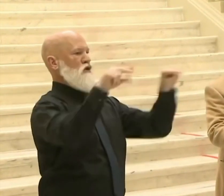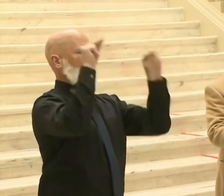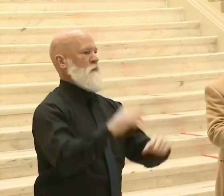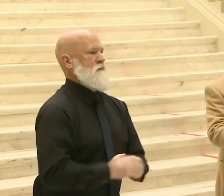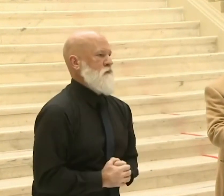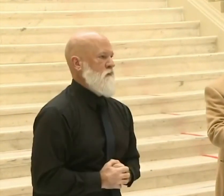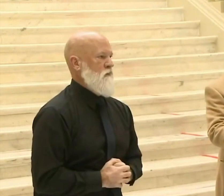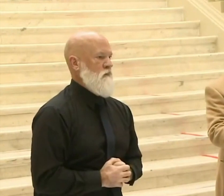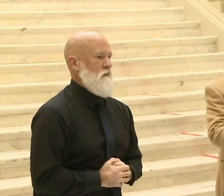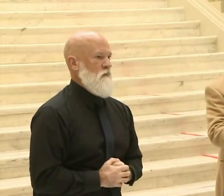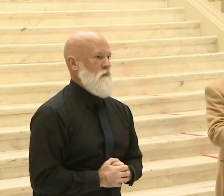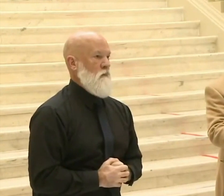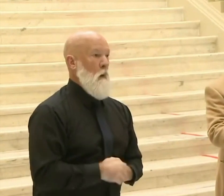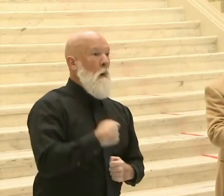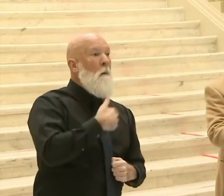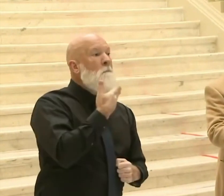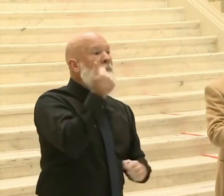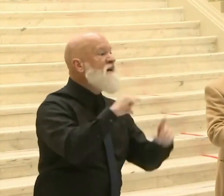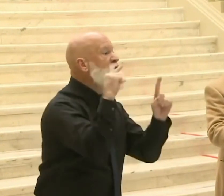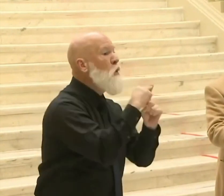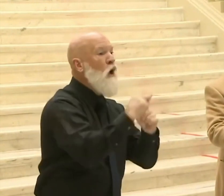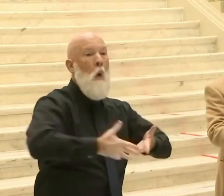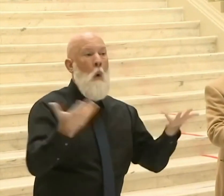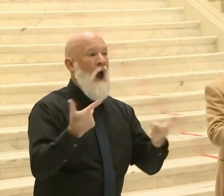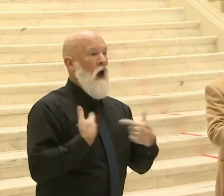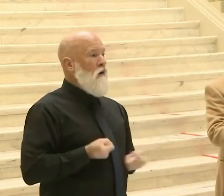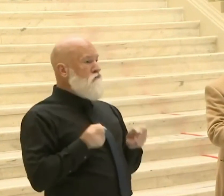I don't have all the best words to do this because I'm angry.